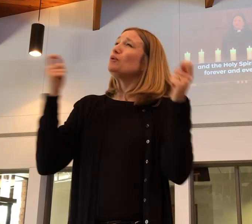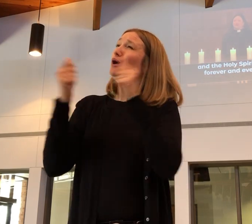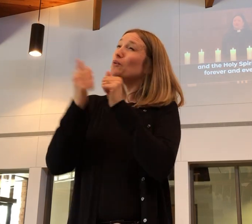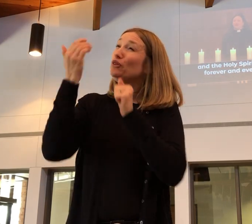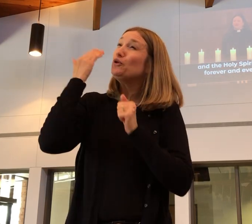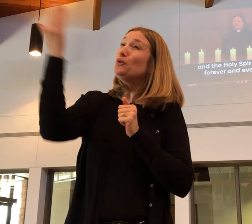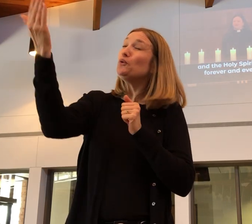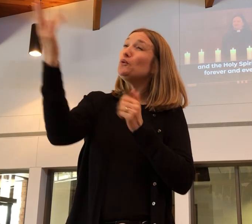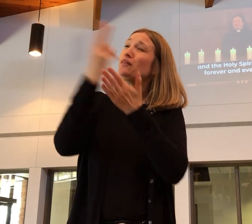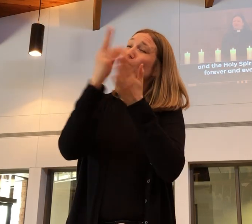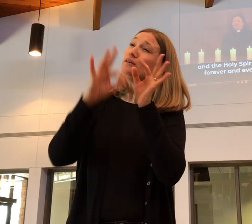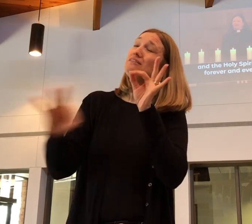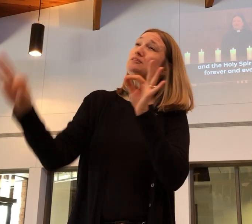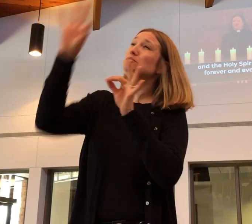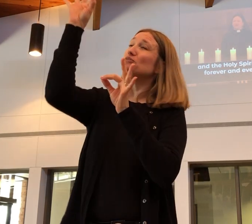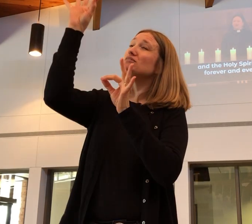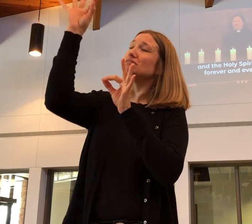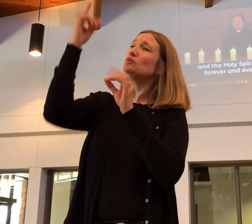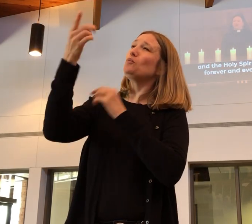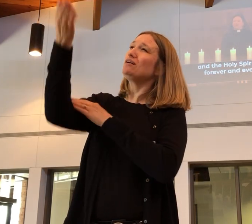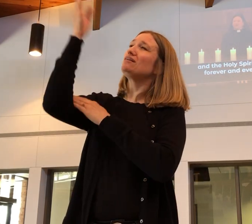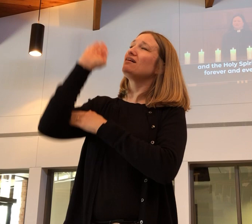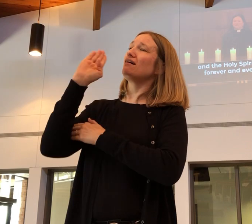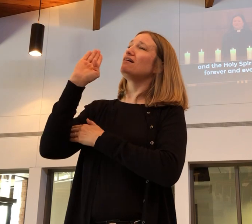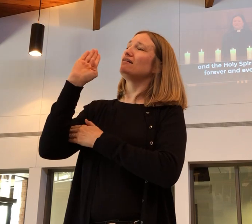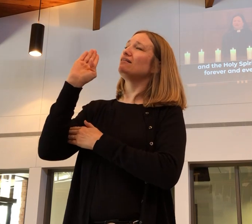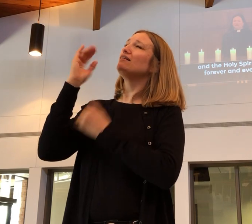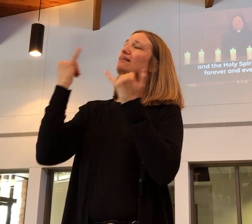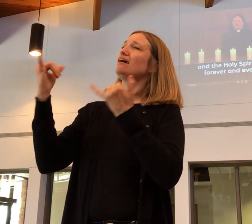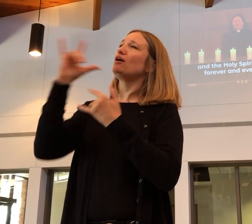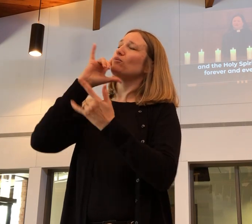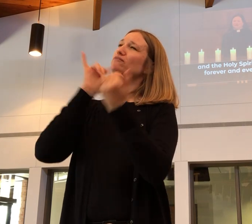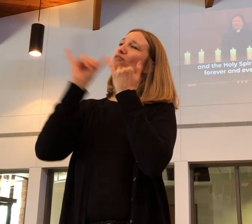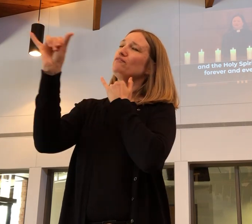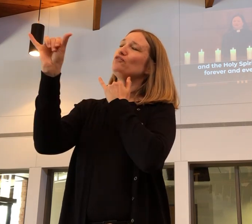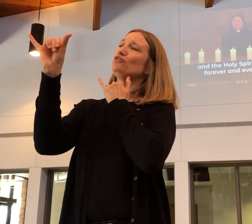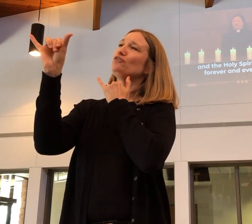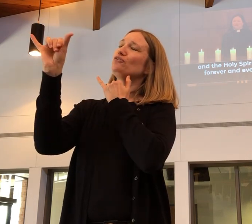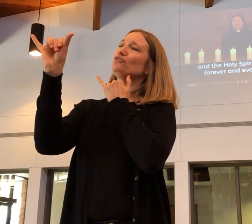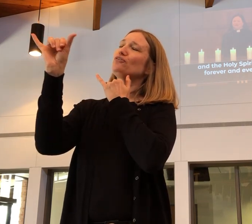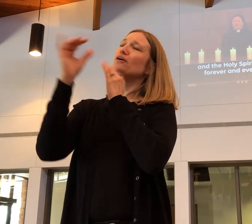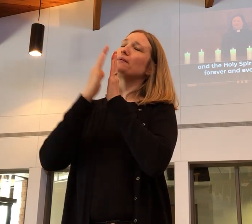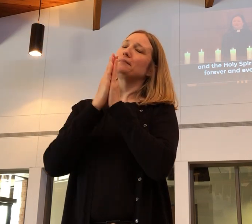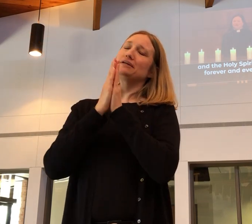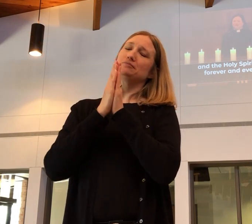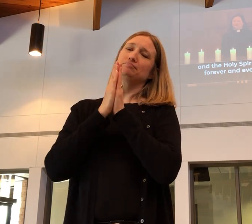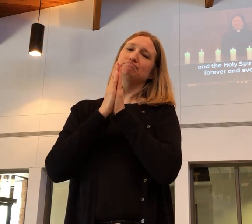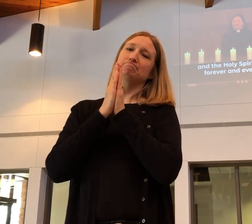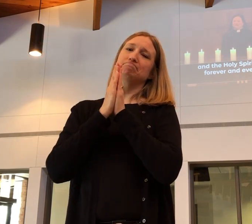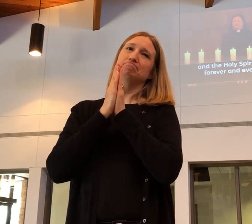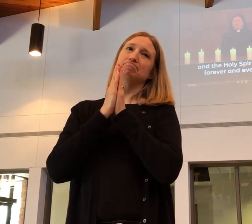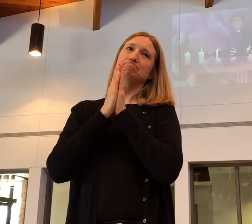you and the Holy Spirit, one God, now and forever. Amen.